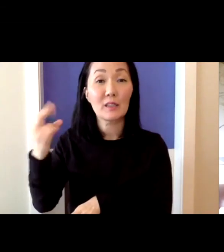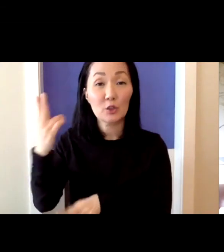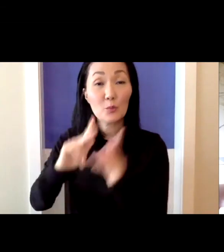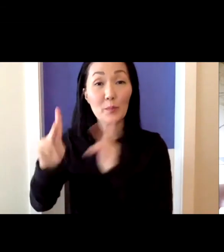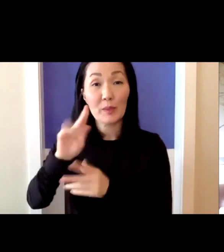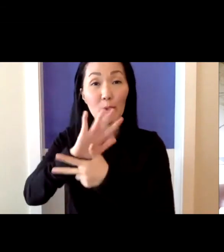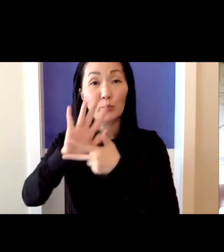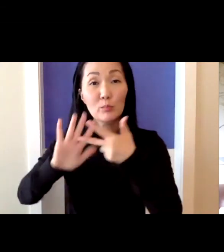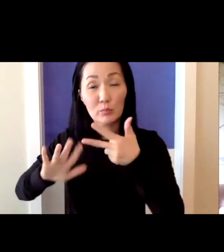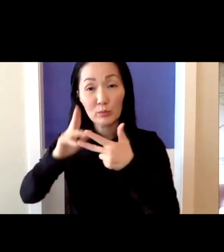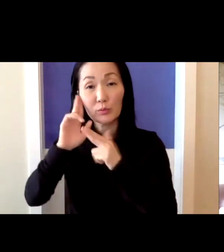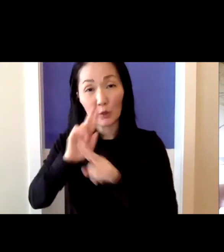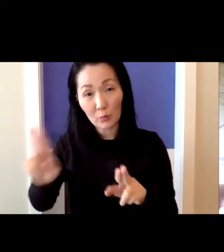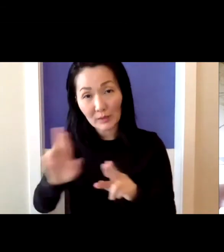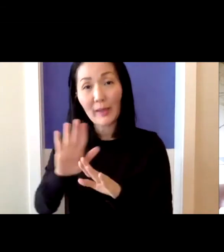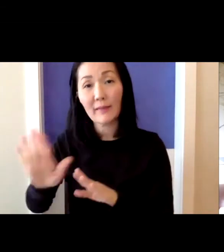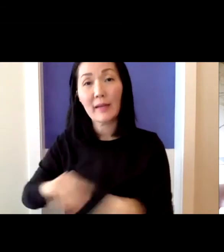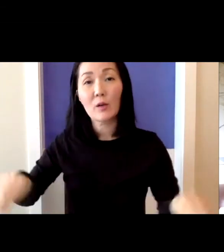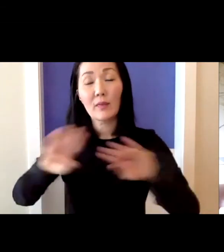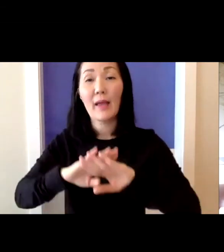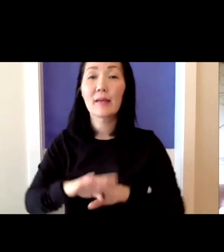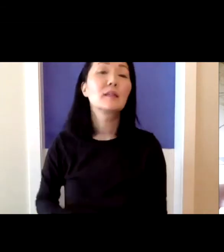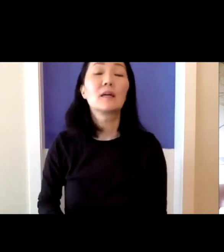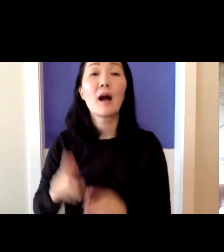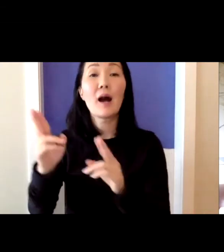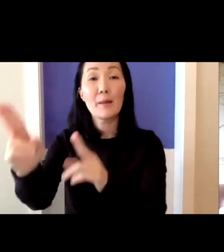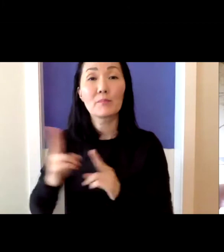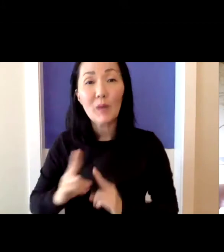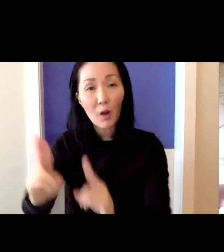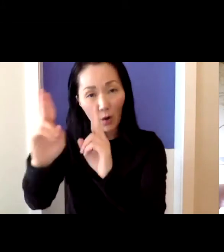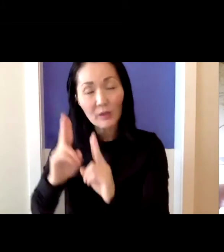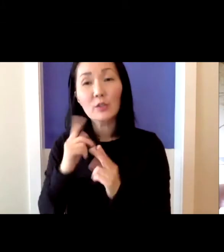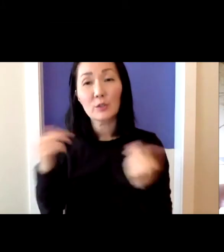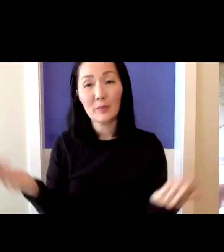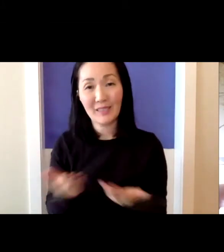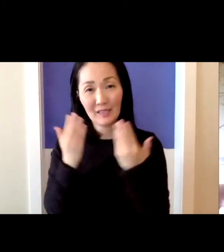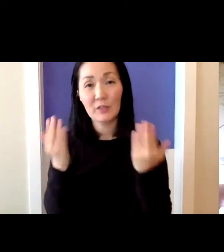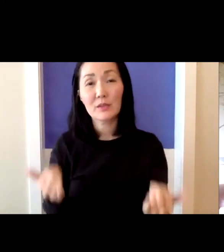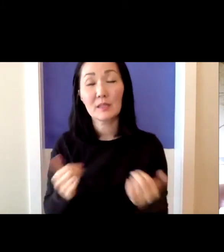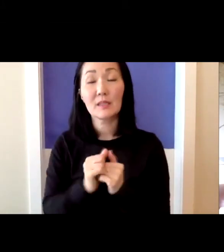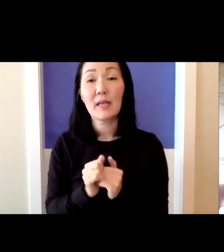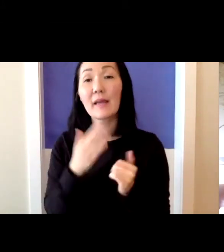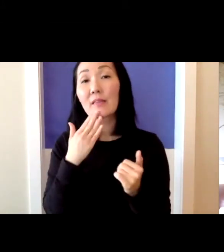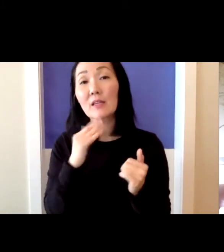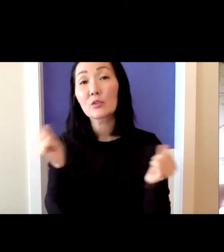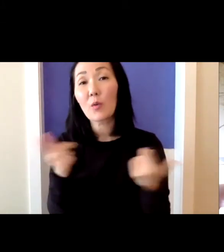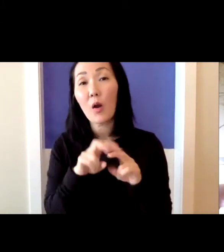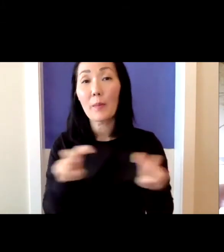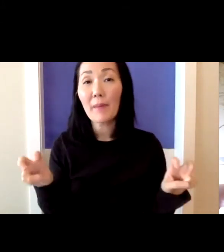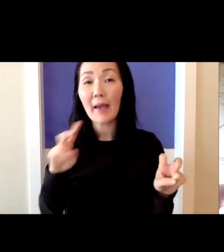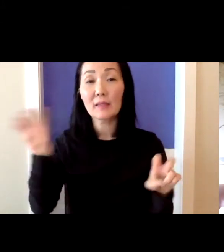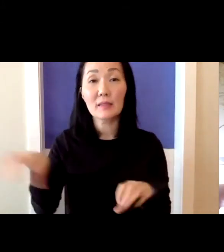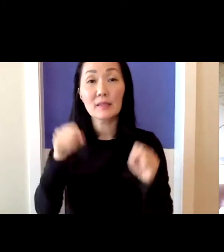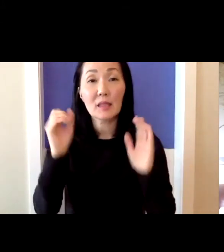Tsleil-Waututh. And I'm super grateful to be here today. I want to thank all the organizers, hosts, panelists, and all of you that have joined us this